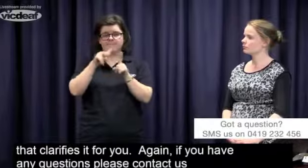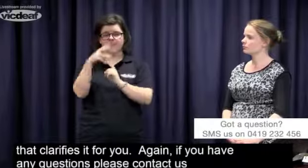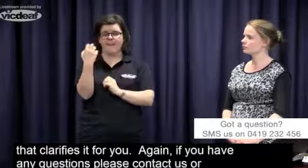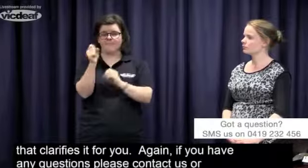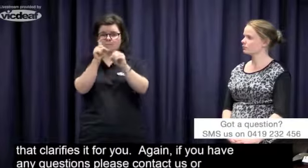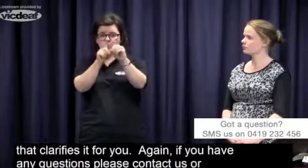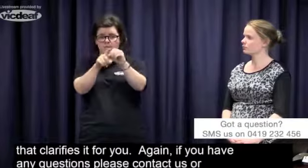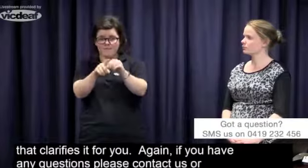directly.